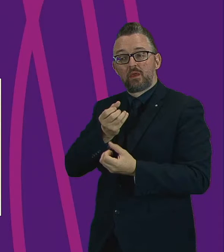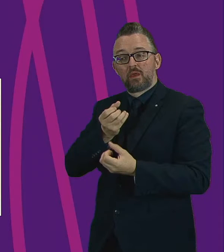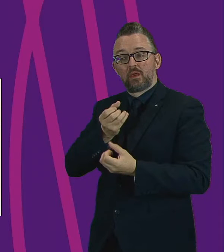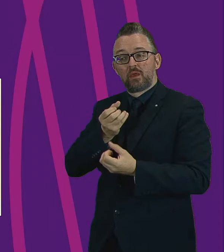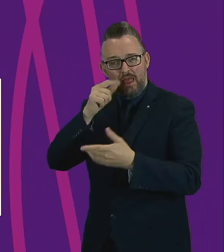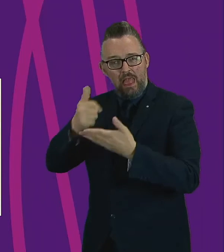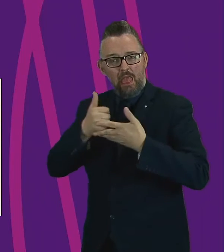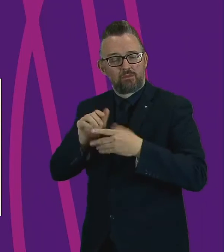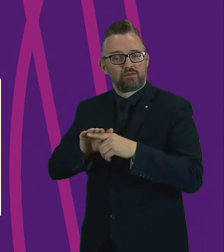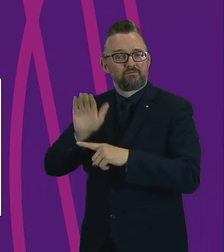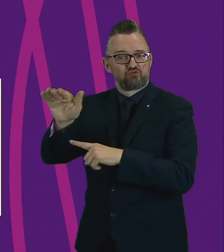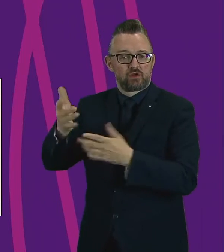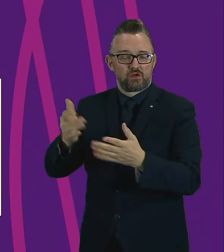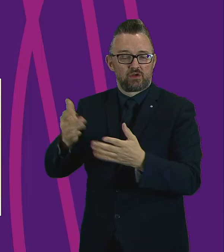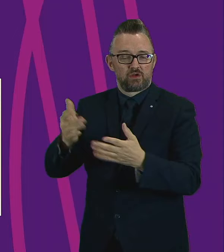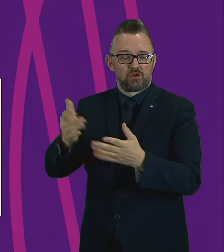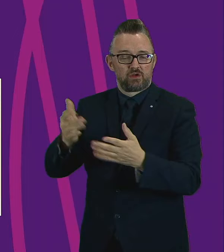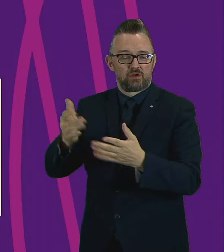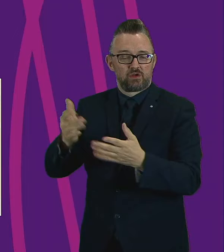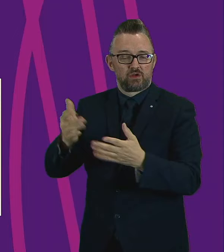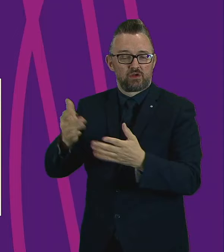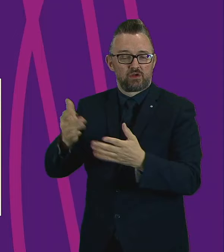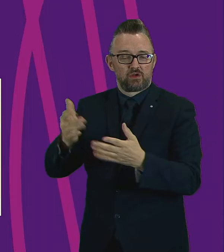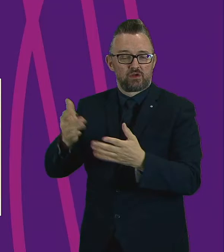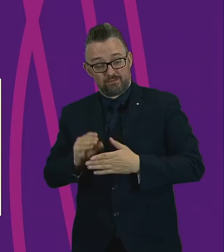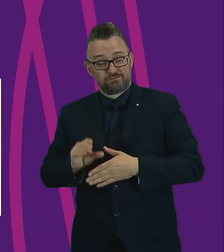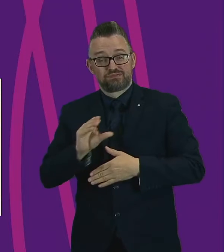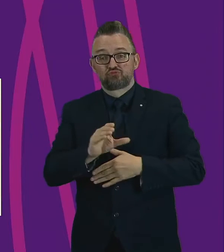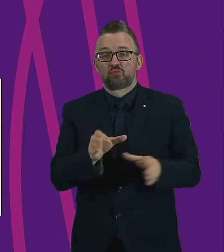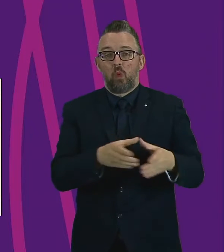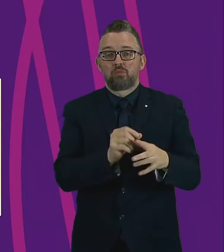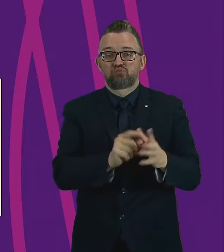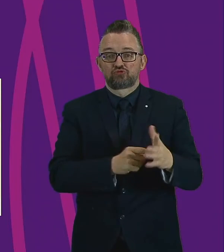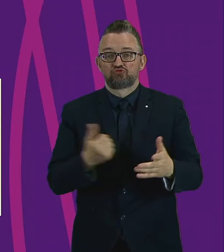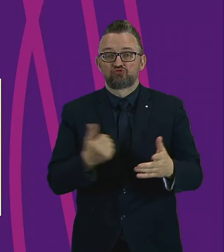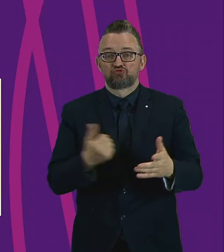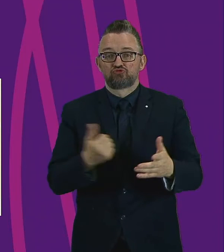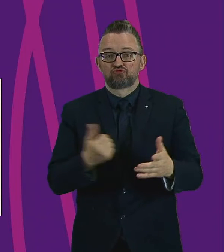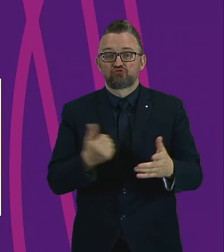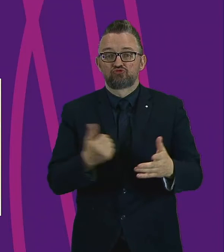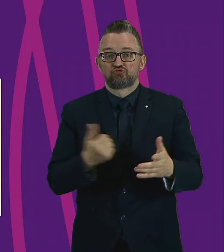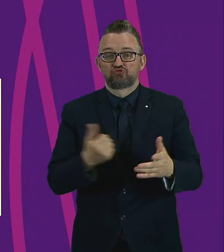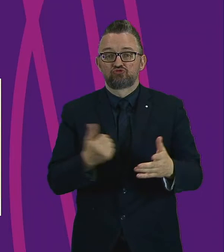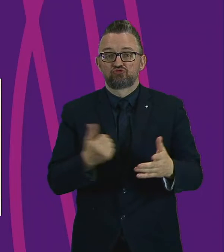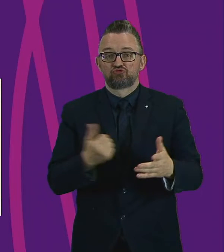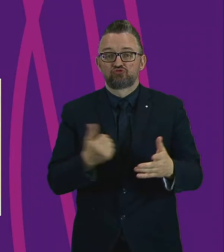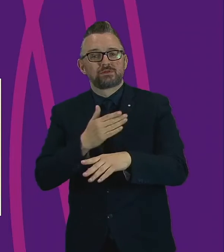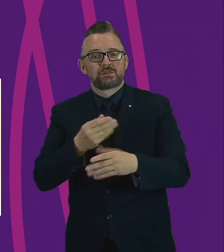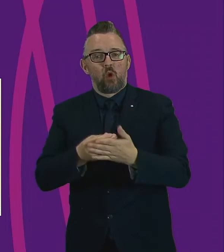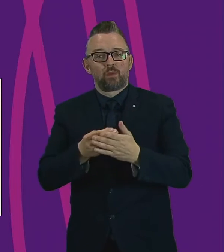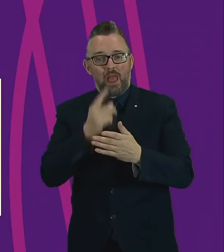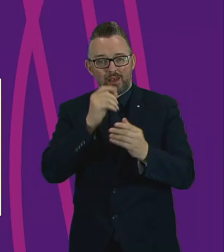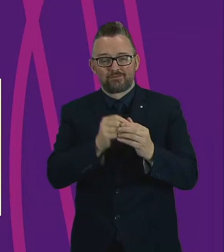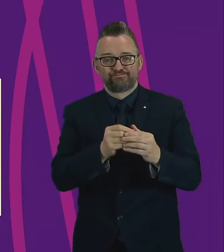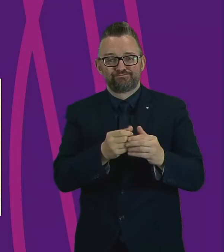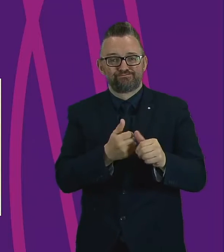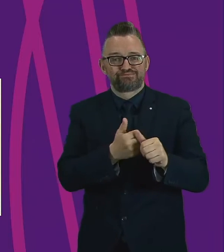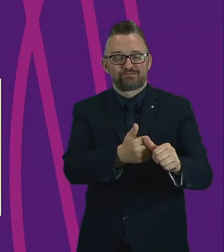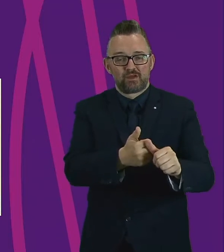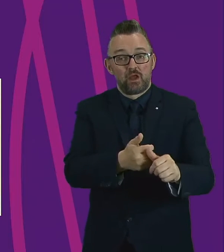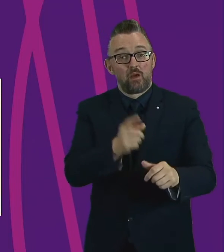So we should be encouraging investment into small dispersed projects, which will also boost our green economy. And this will happen if the Scottish Government lead